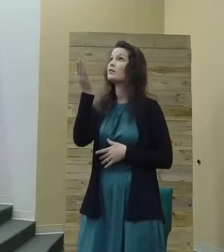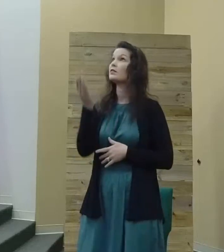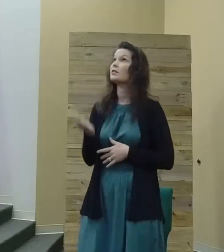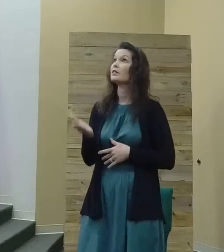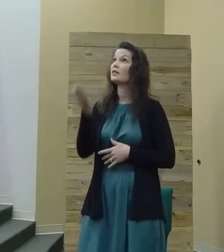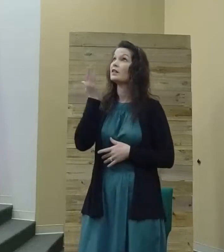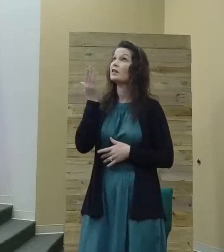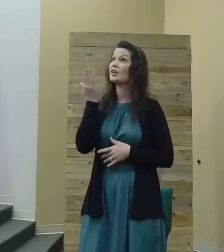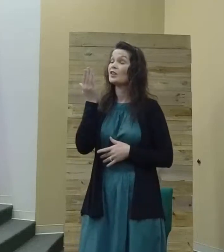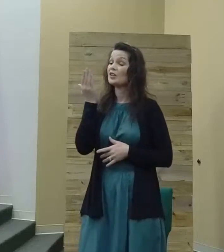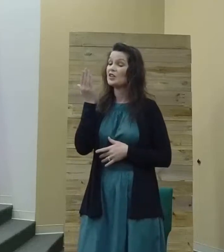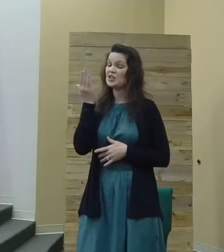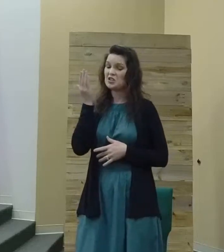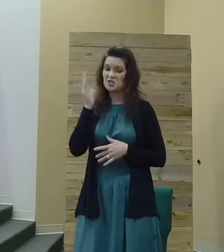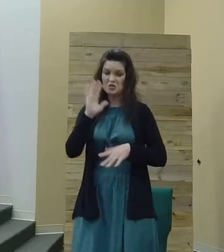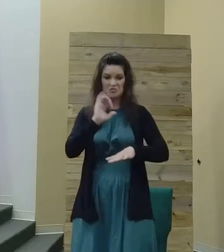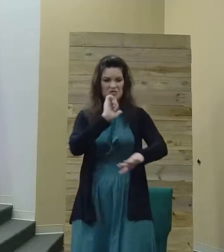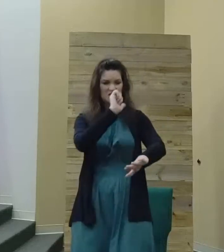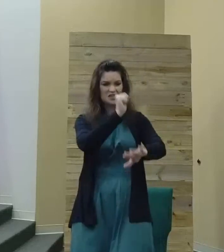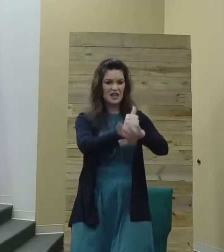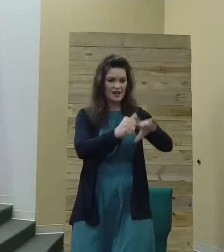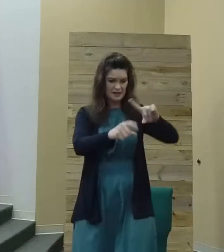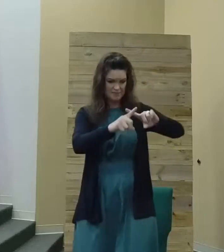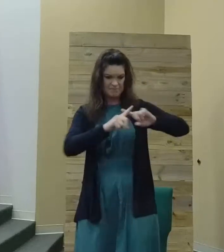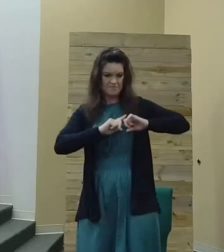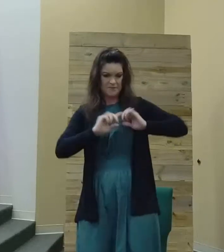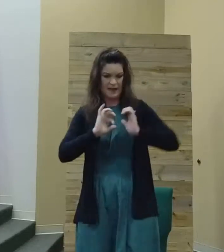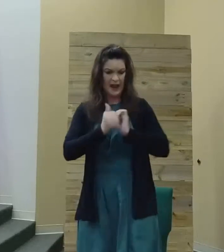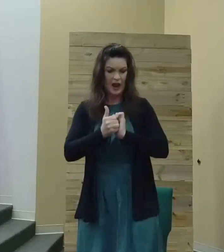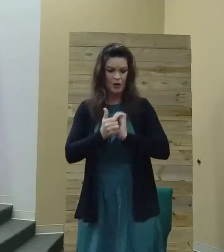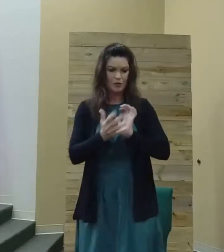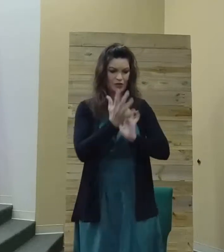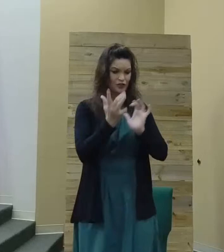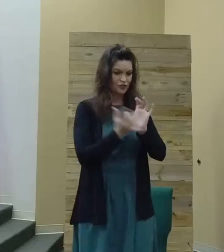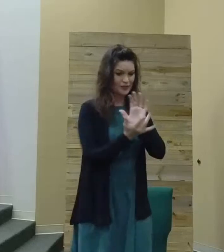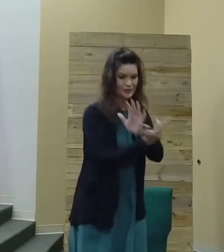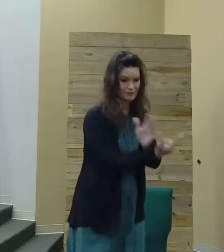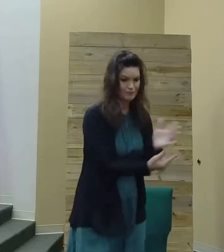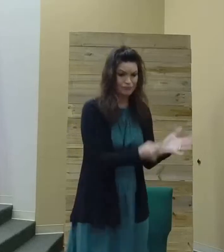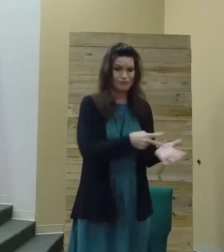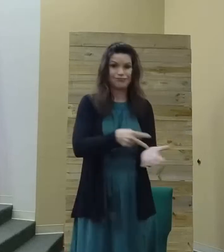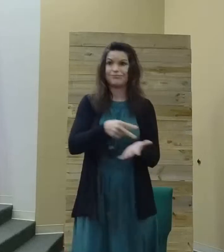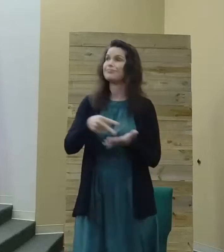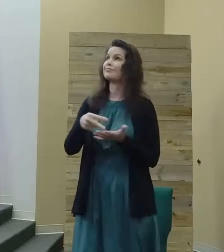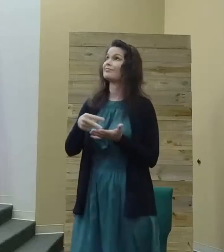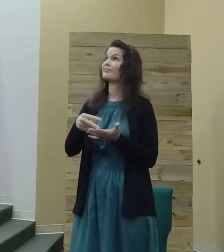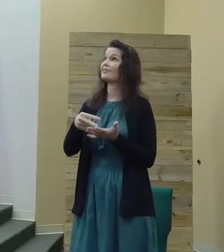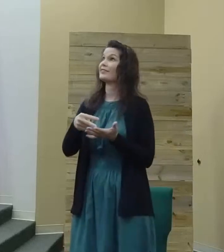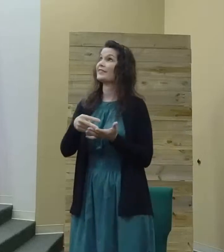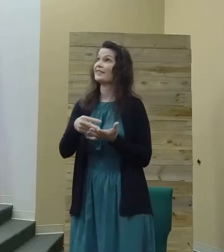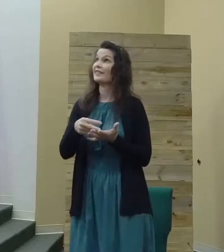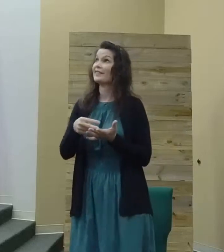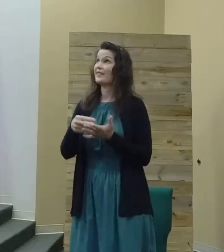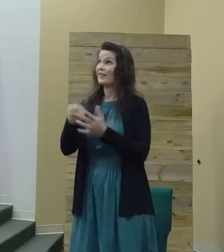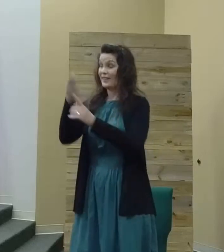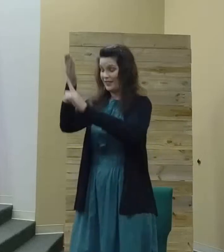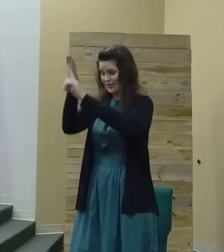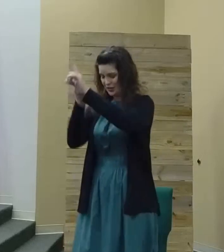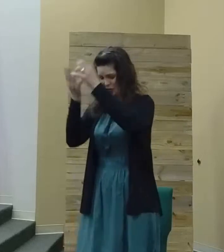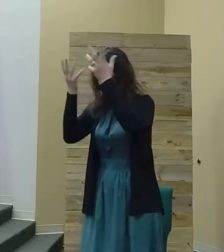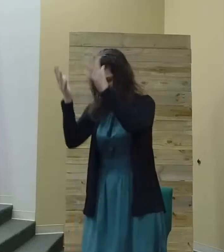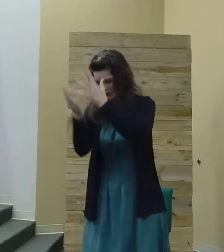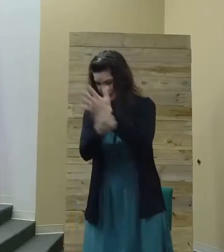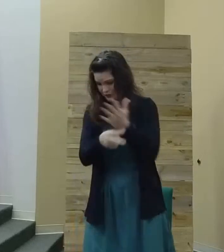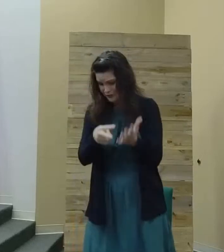you made it possible for salvation through the resurrection of Jesus, and Jesus is, you are God,